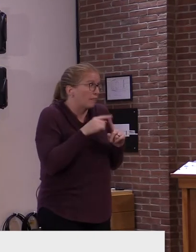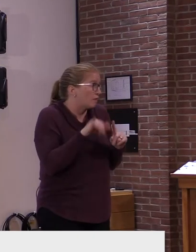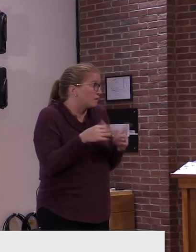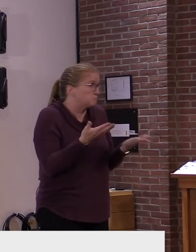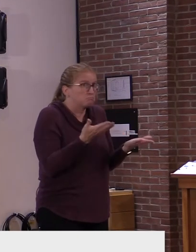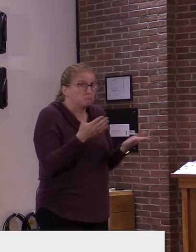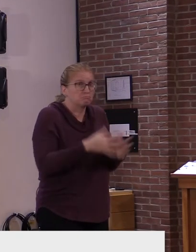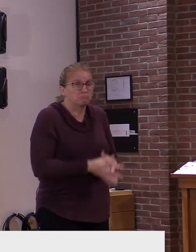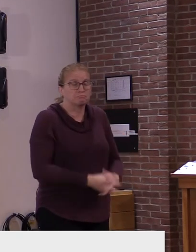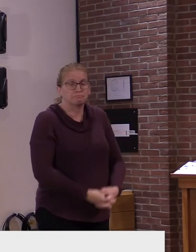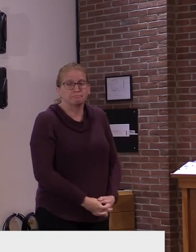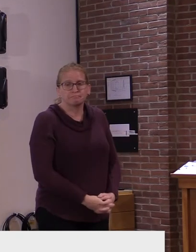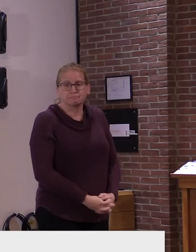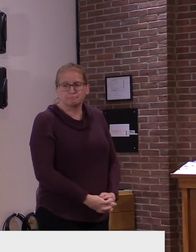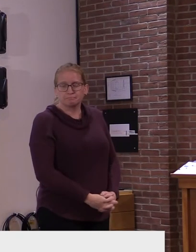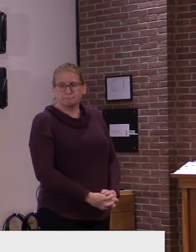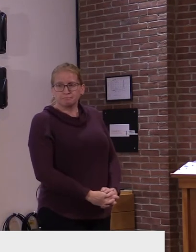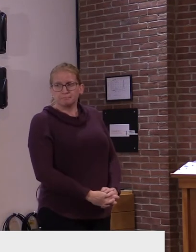smith